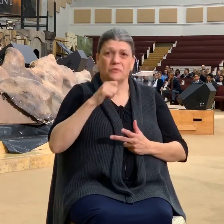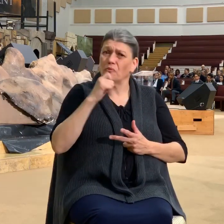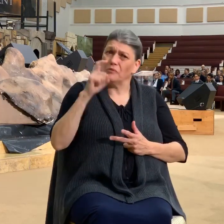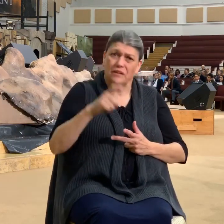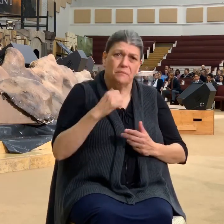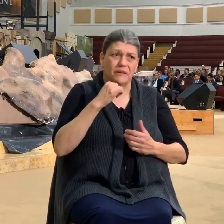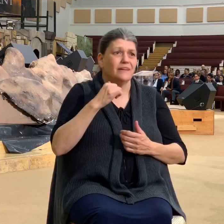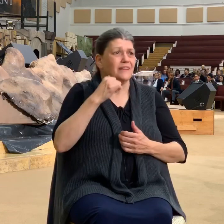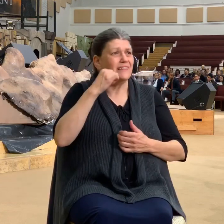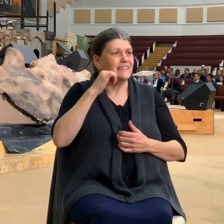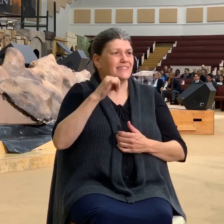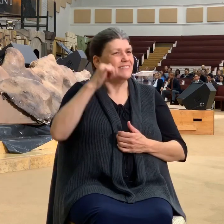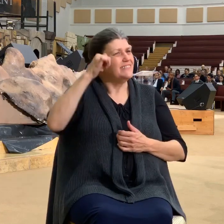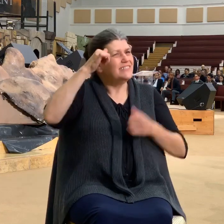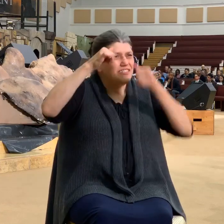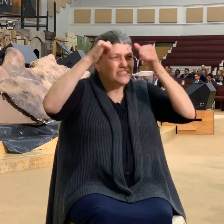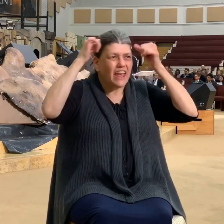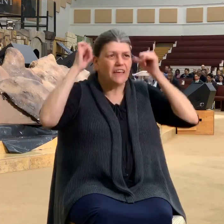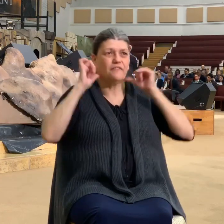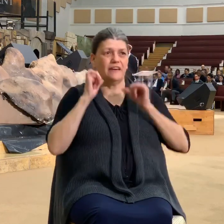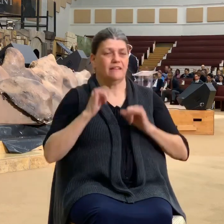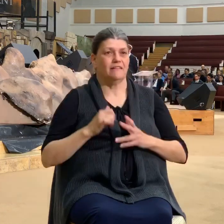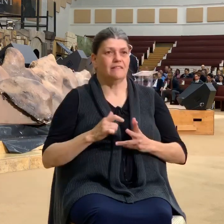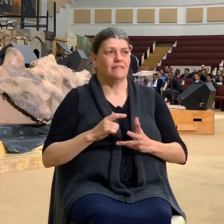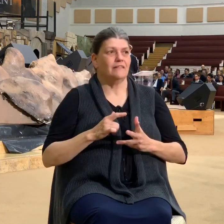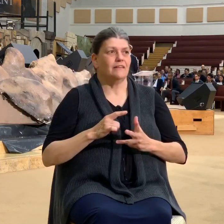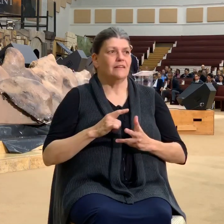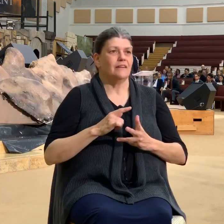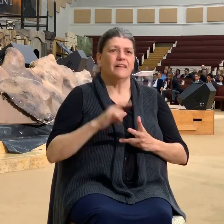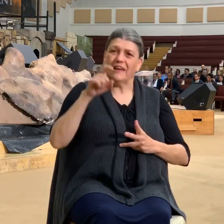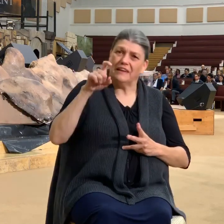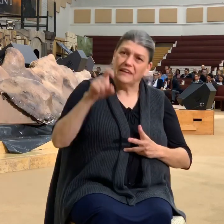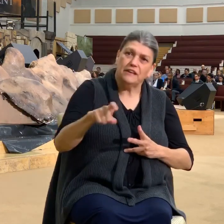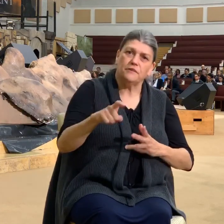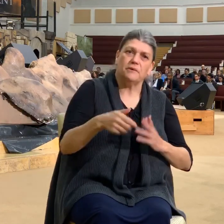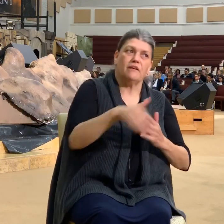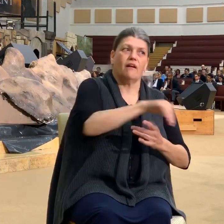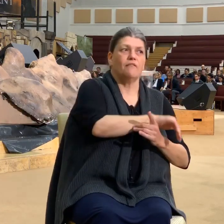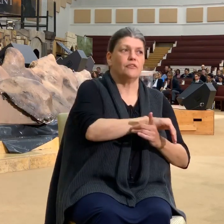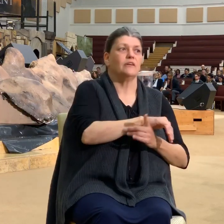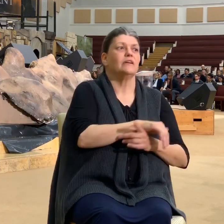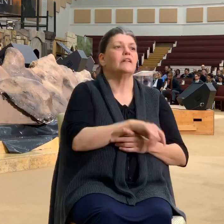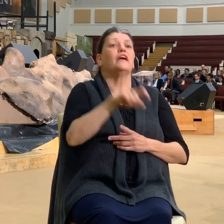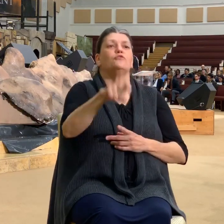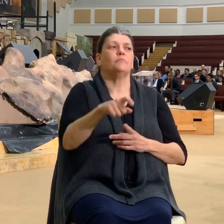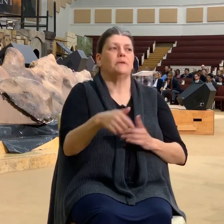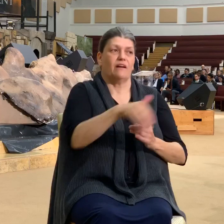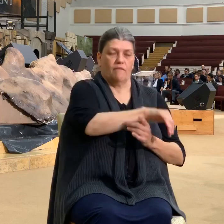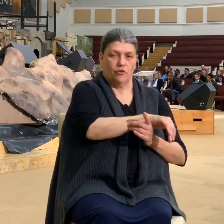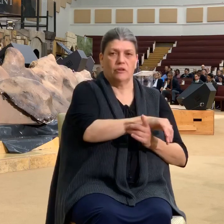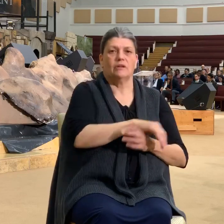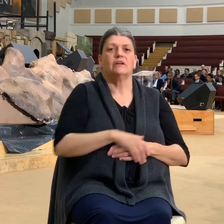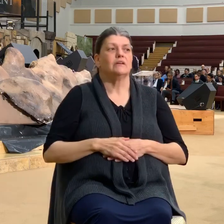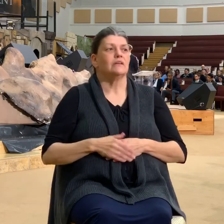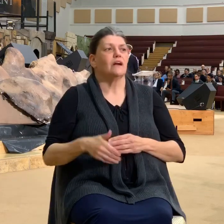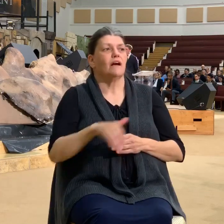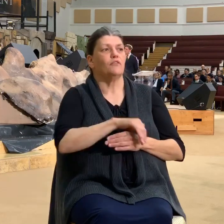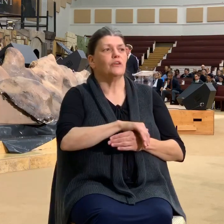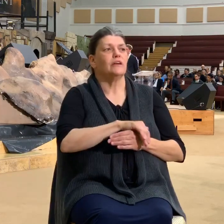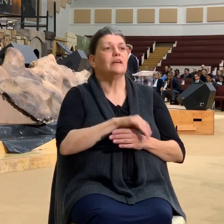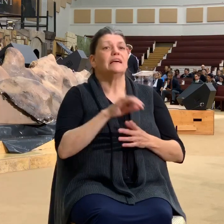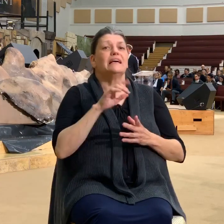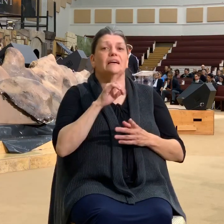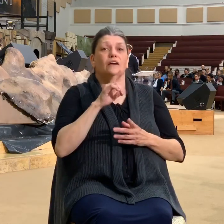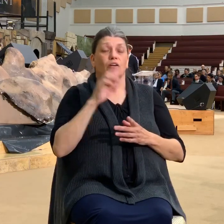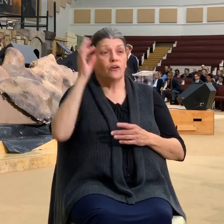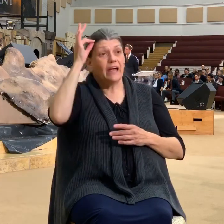covered. Then he says in verse 15, but if a woman have long or uncut hair, it is a glory to her for it.